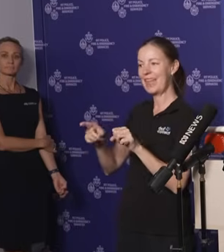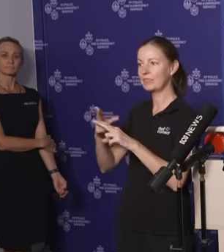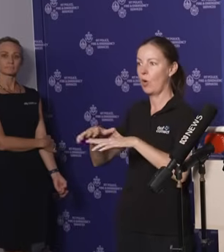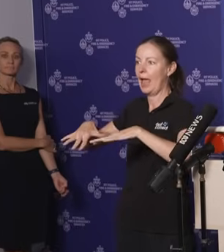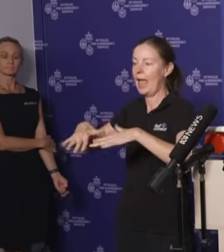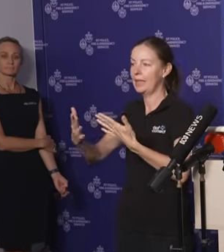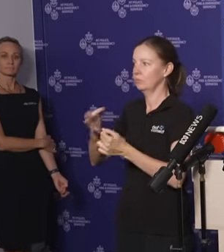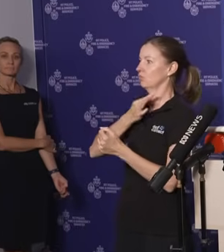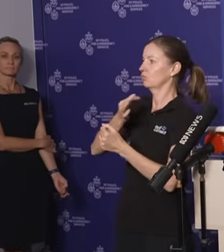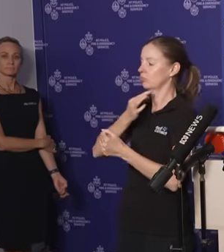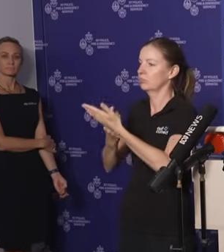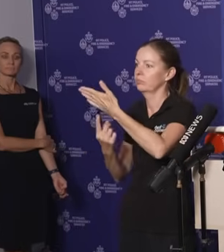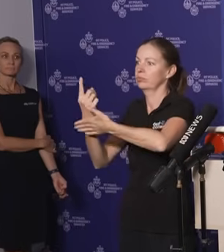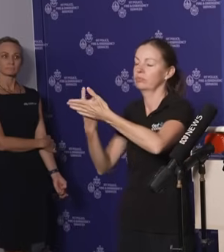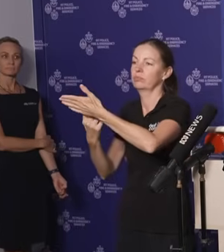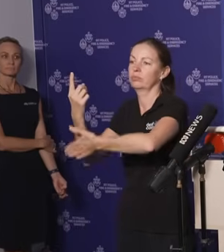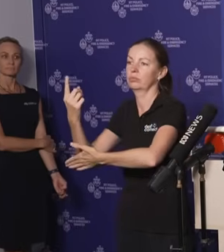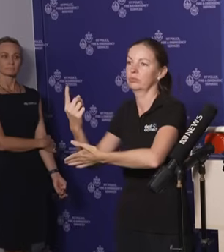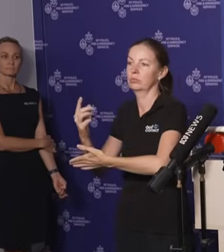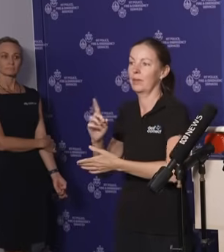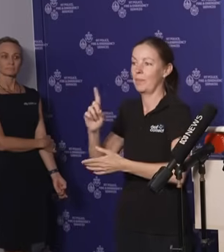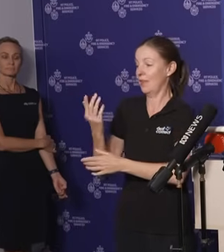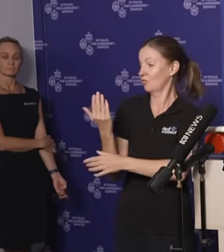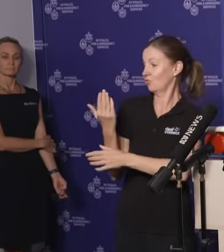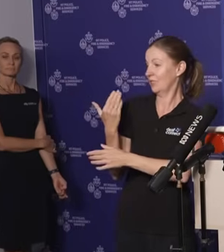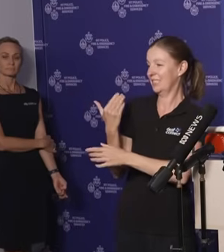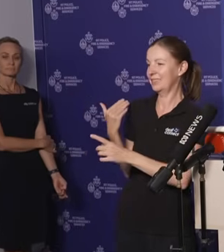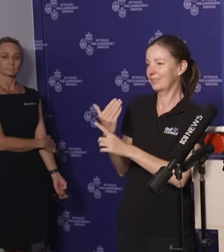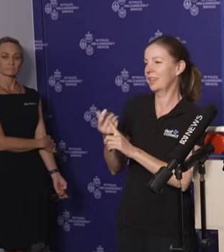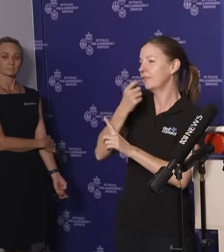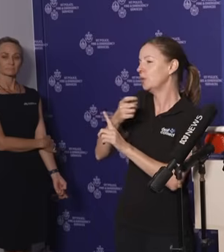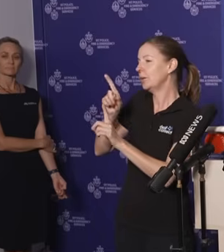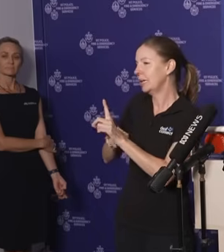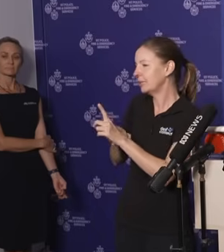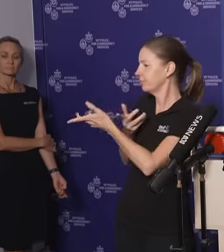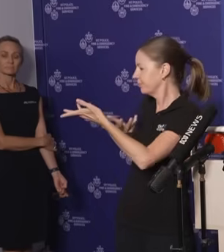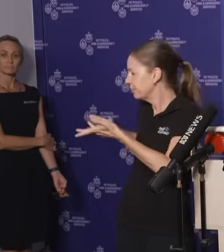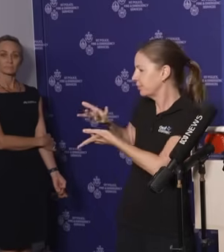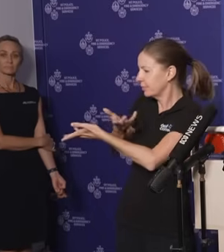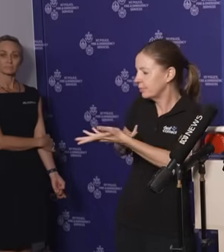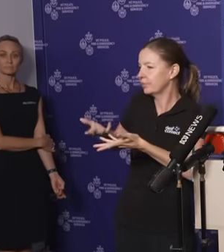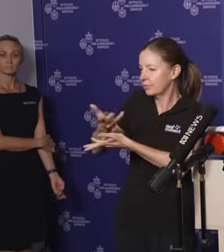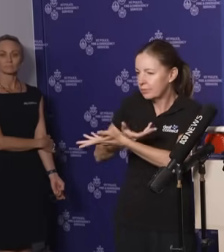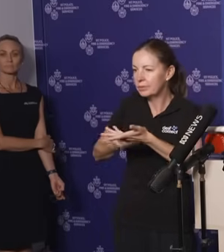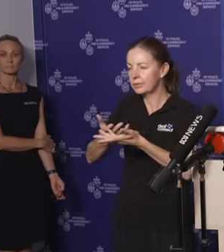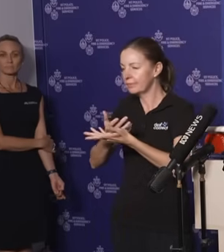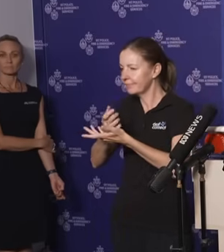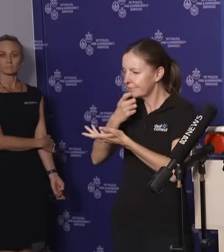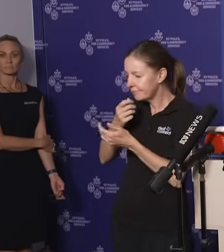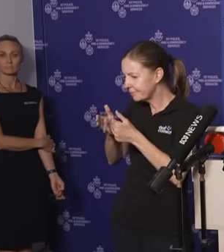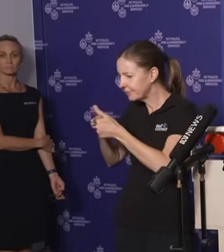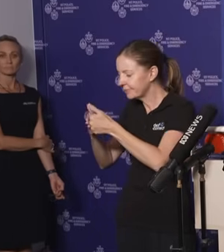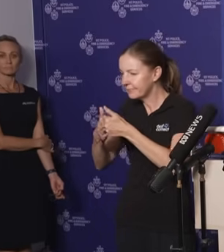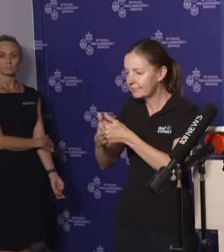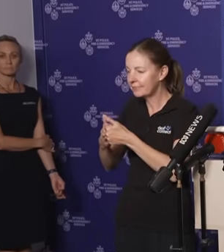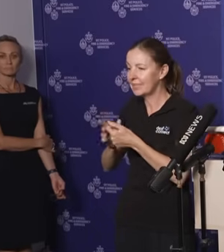the current model over the last couple of years, quite extensive consultation. So there's still a little bit more work to be done in that